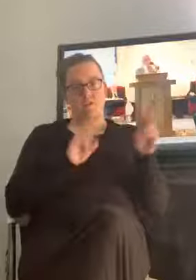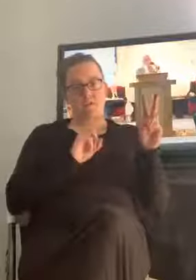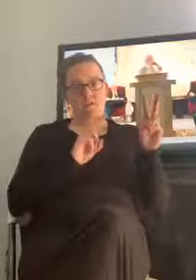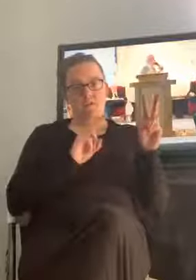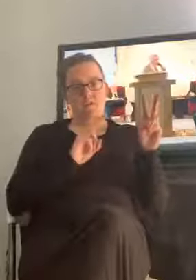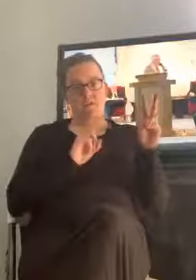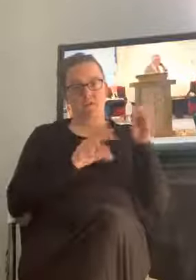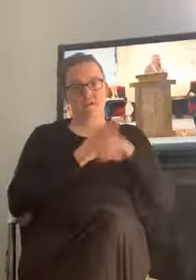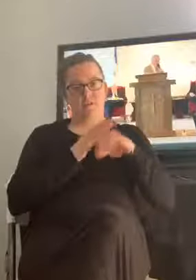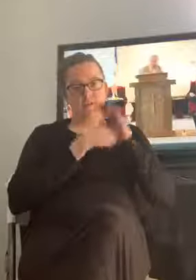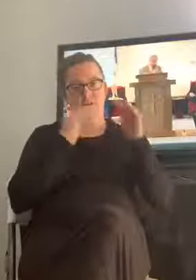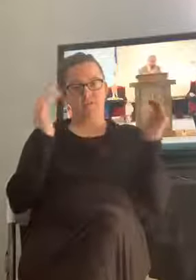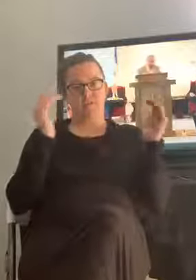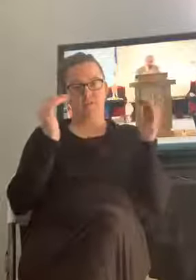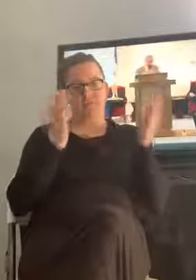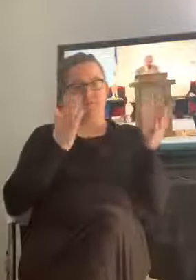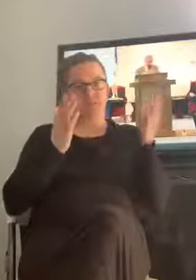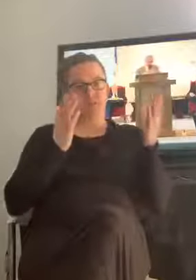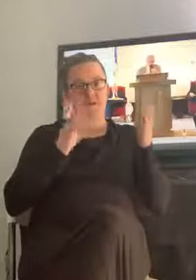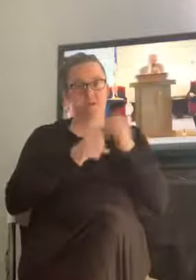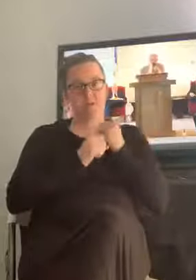he just took him outside.